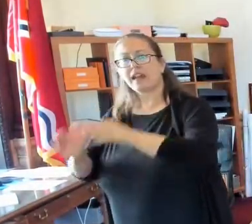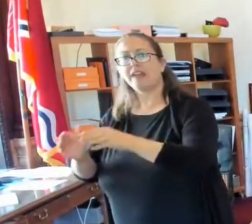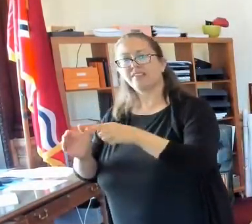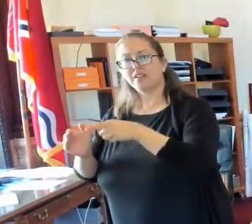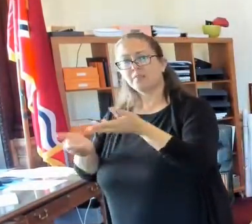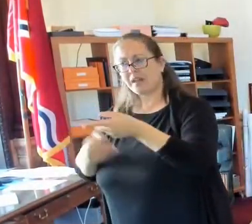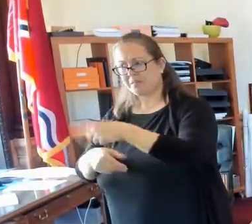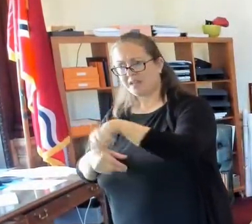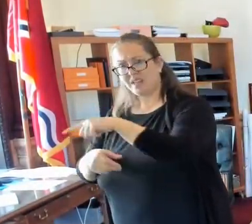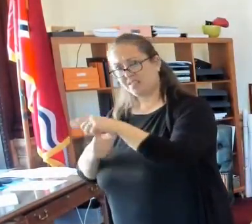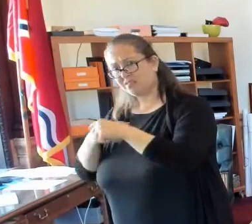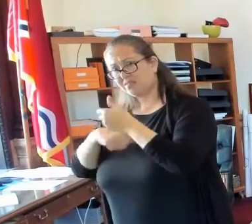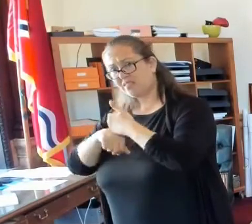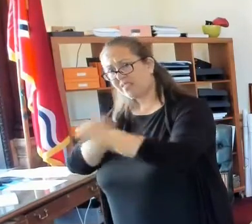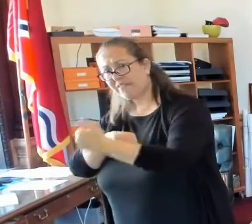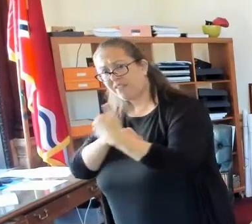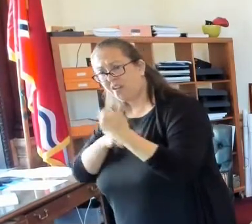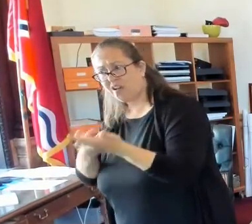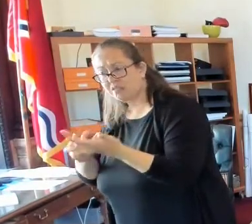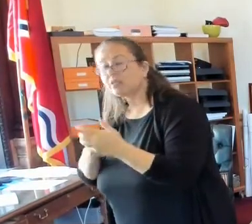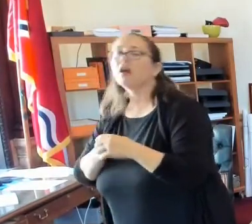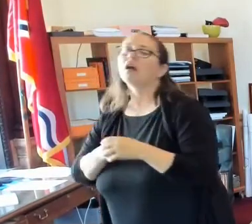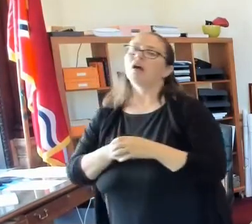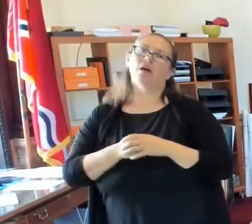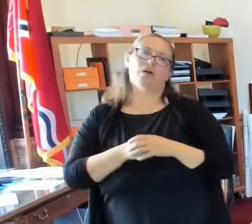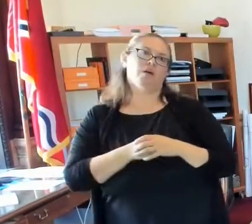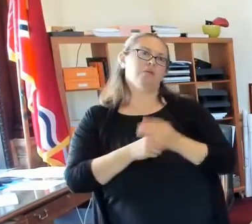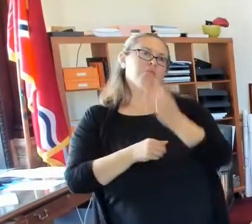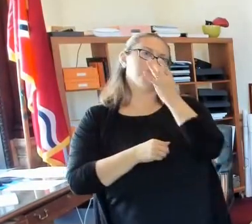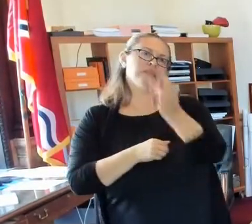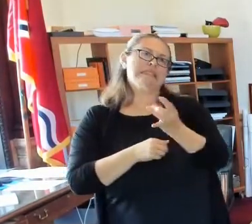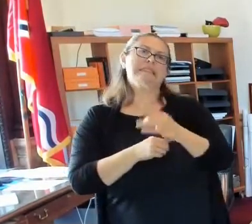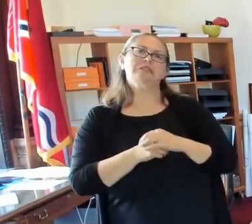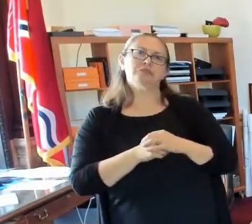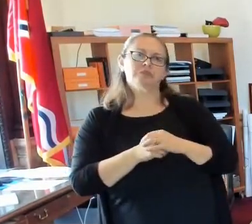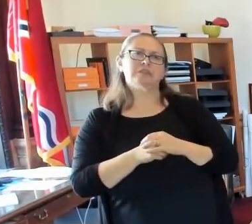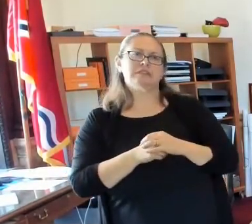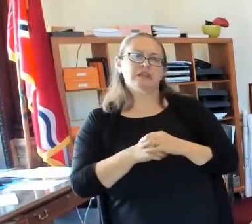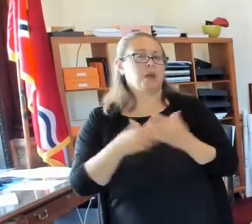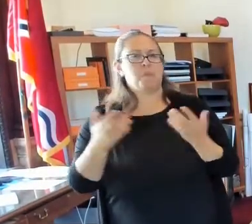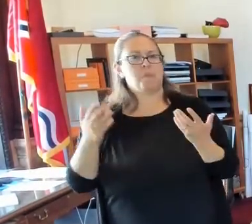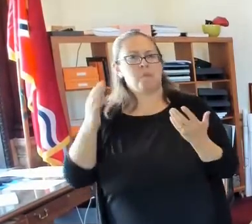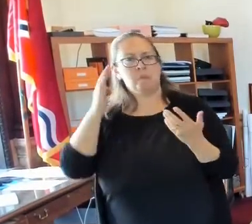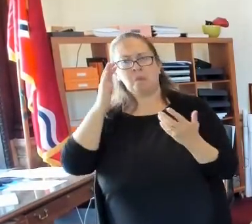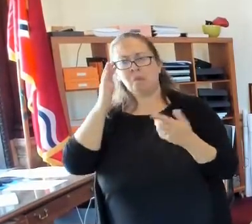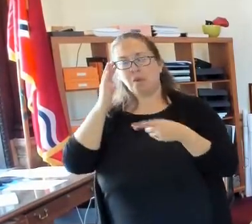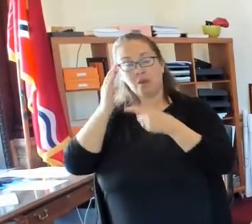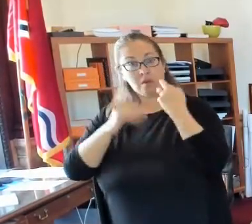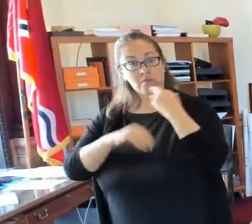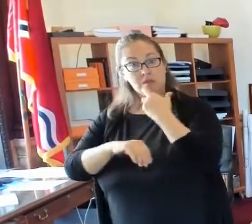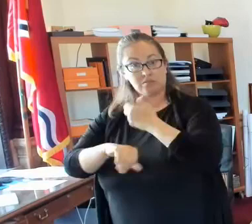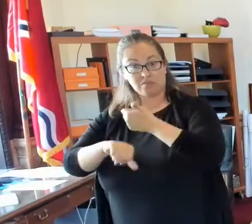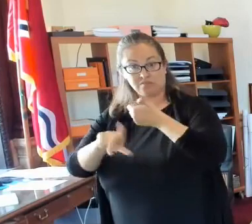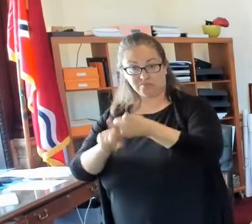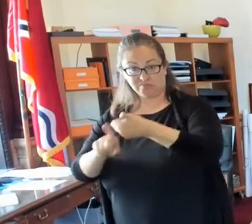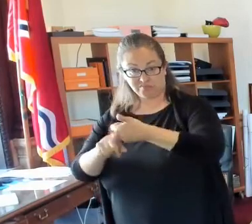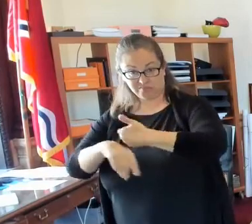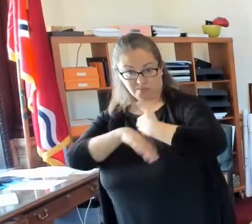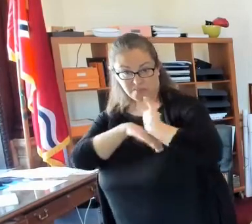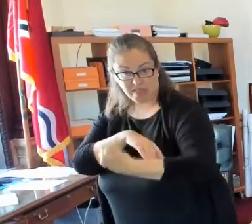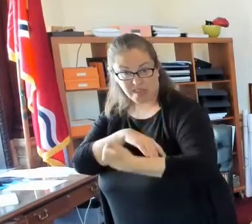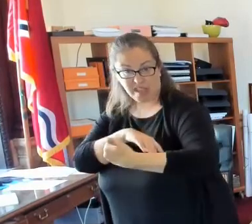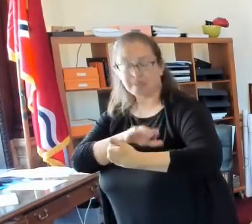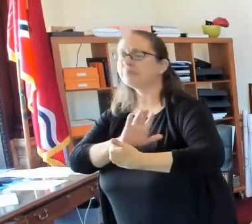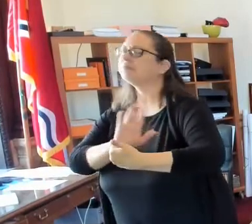could be to blame. So, Lindy, you know, that's interesting. I don't think they are to blame. What